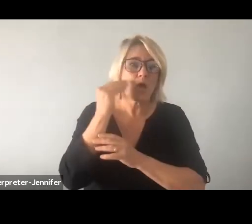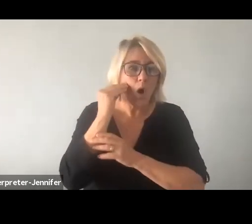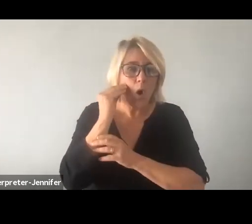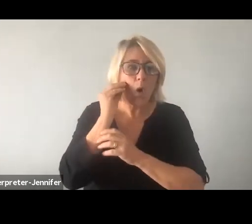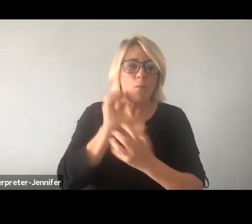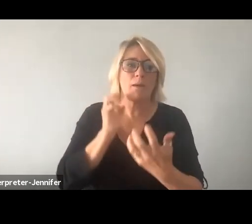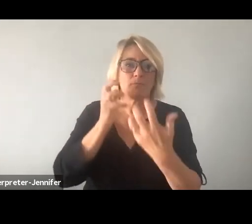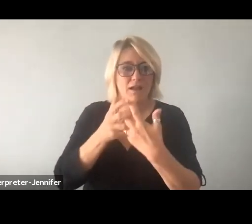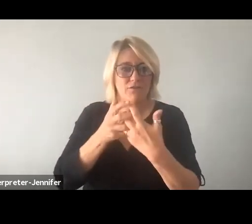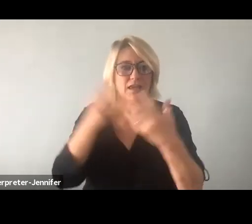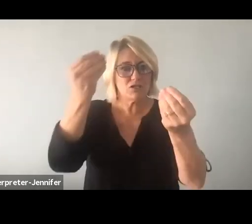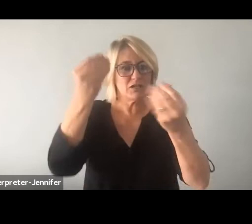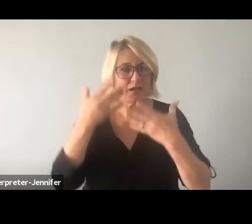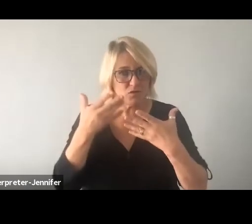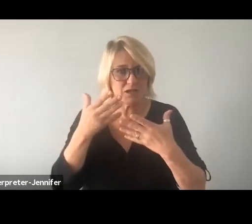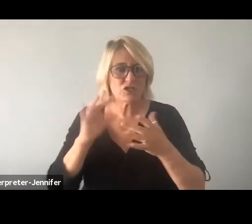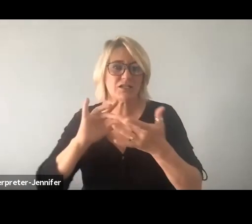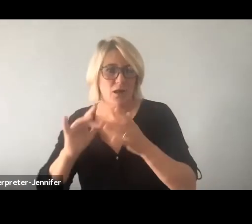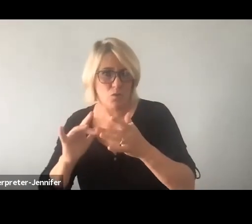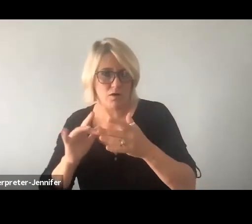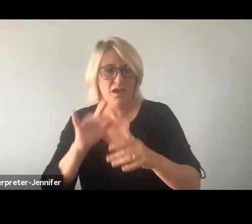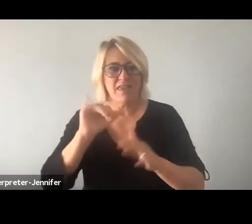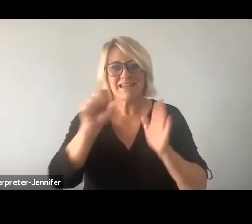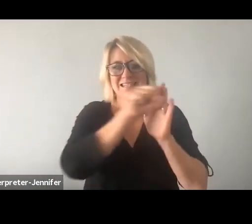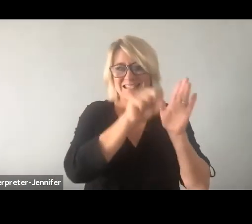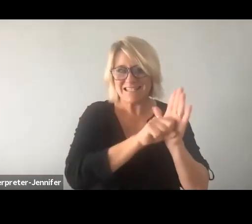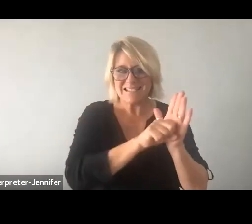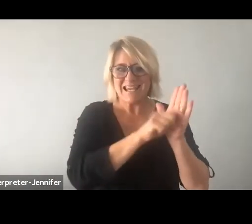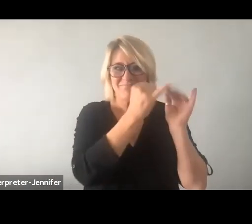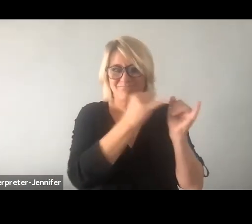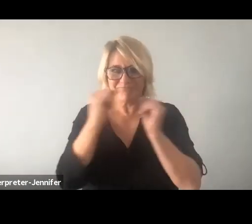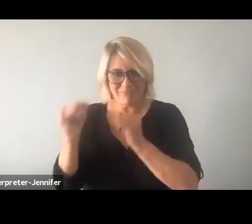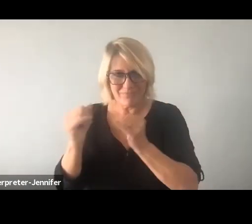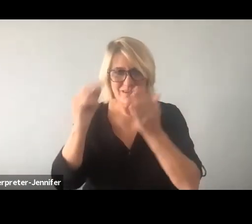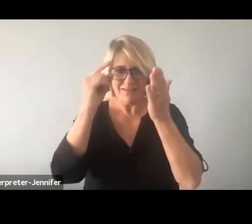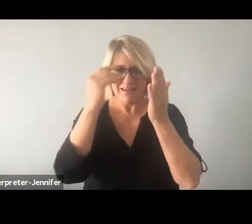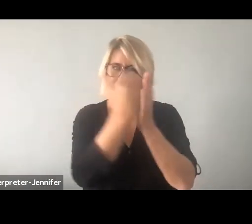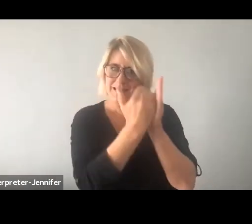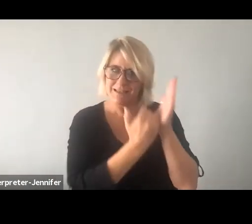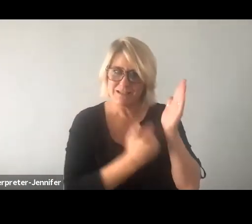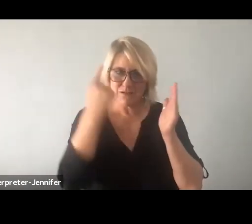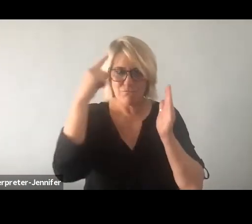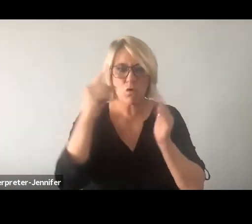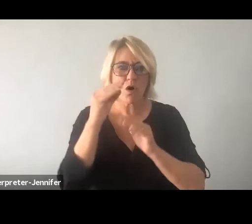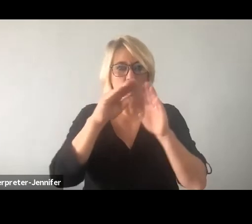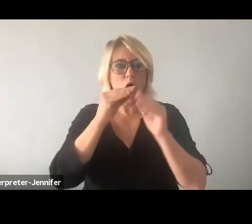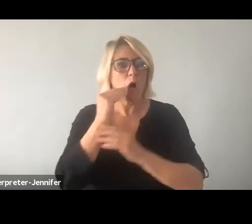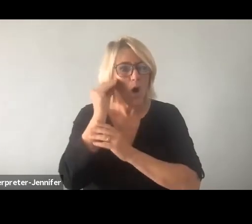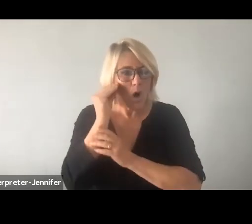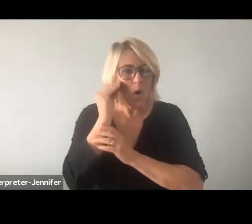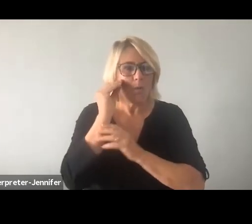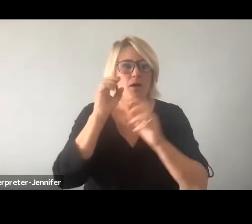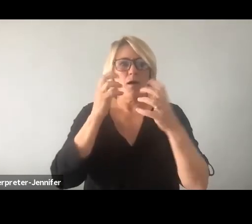Modification Information Network, which is a state-by-state inventory of home modification policies,